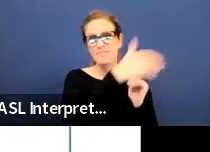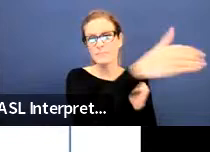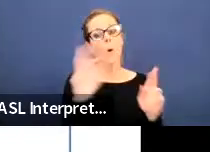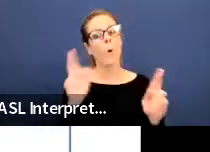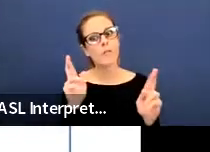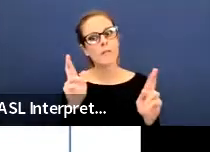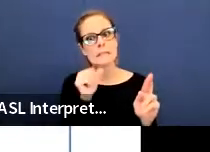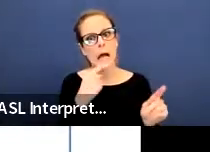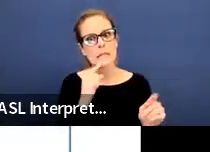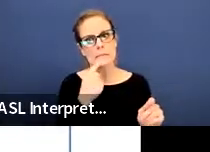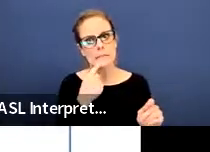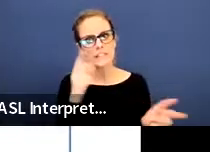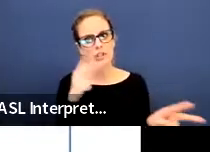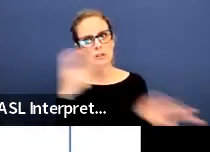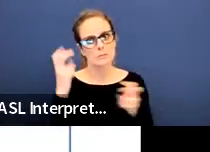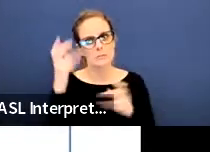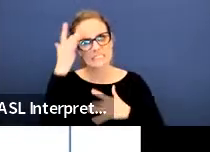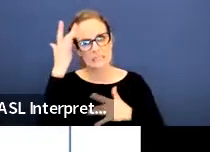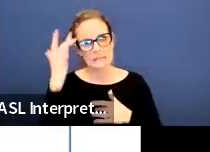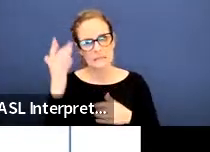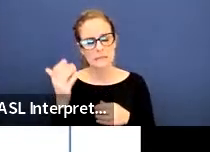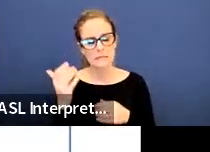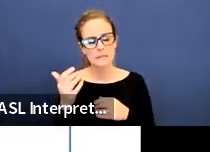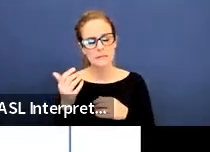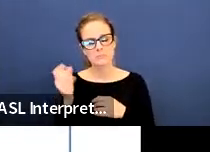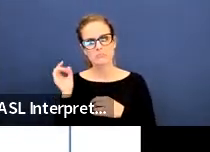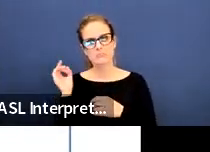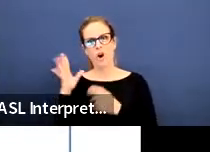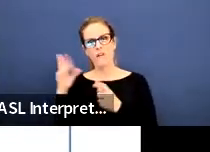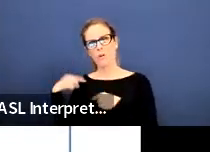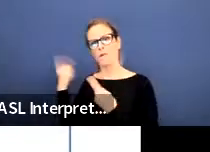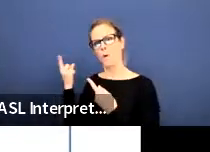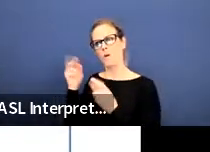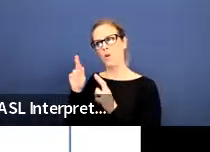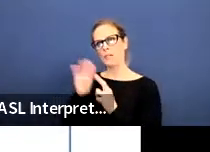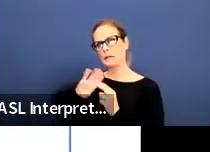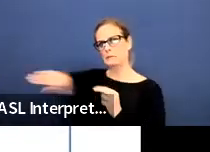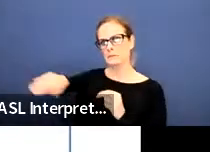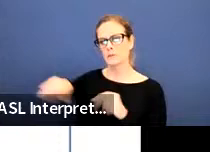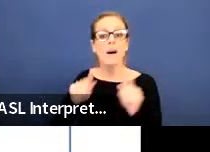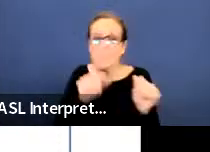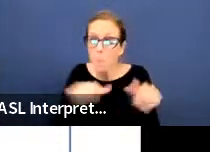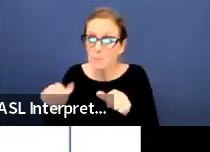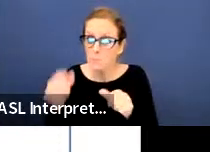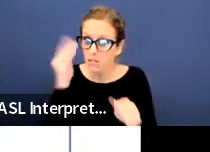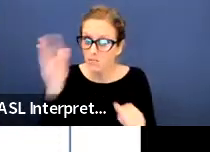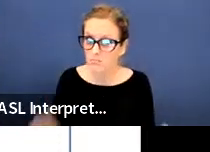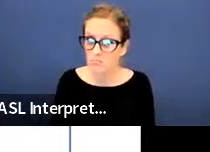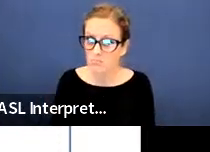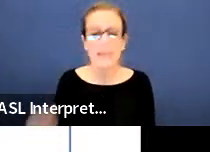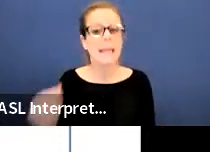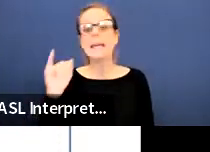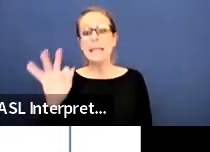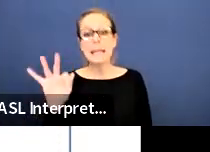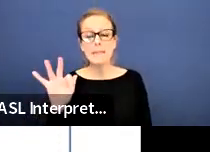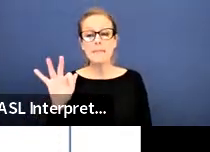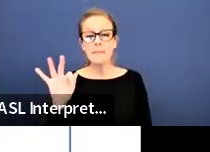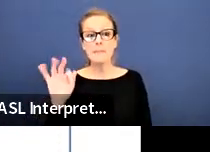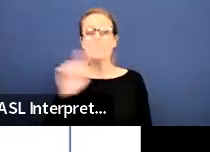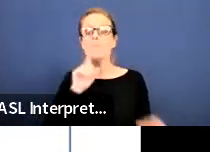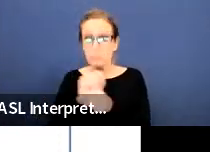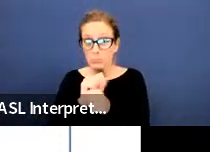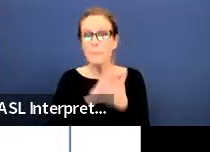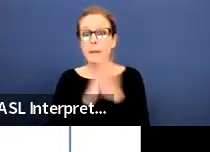not as bad as we've seen in the past. But it's possible. The other thing is, even if it were endemic,